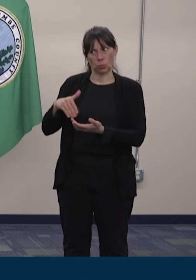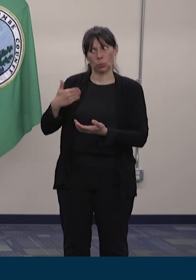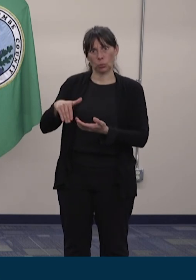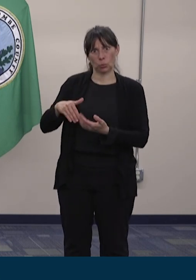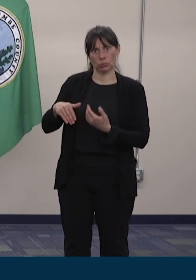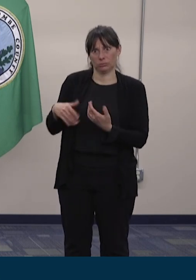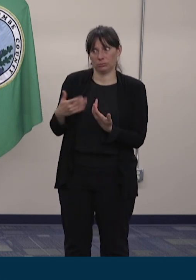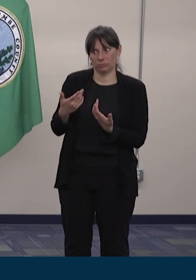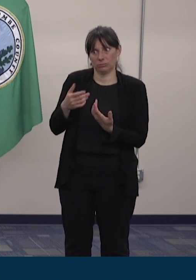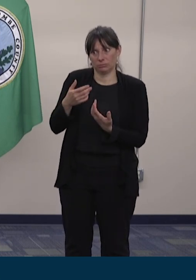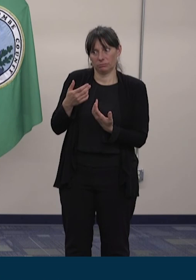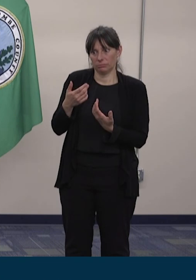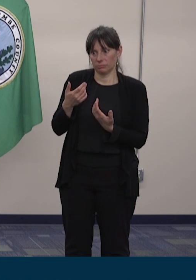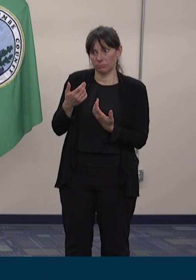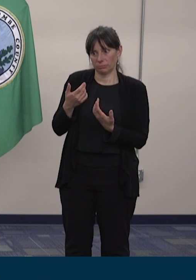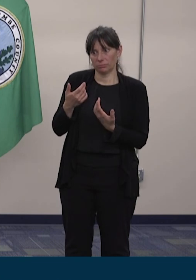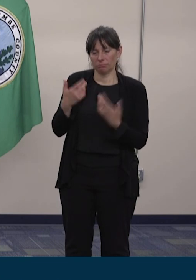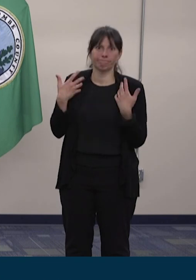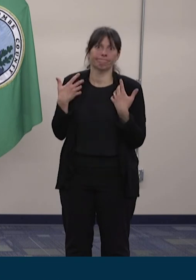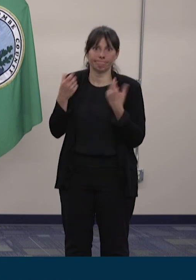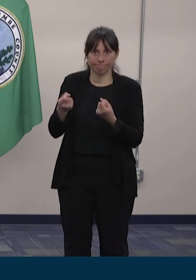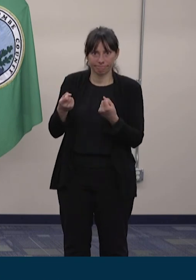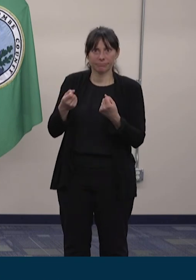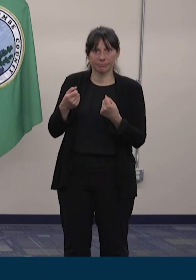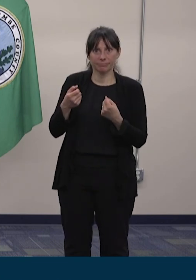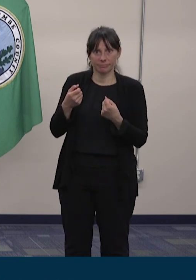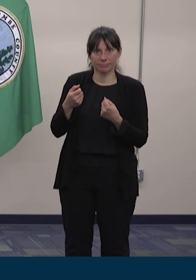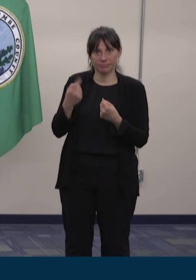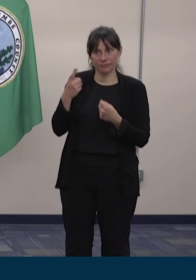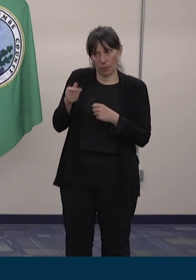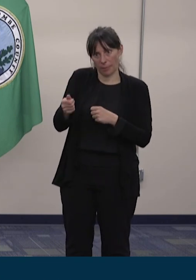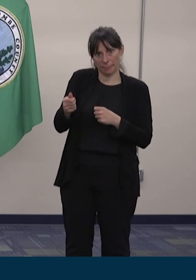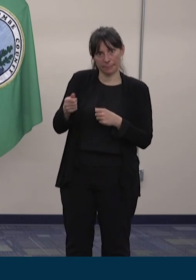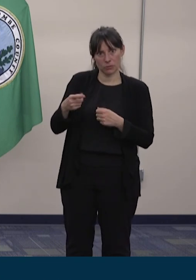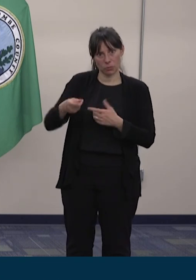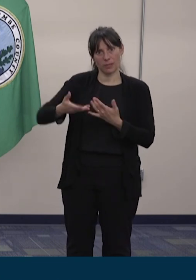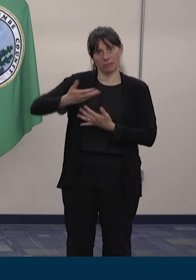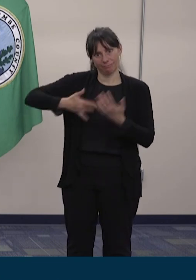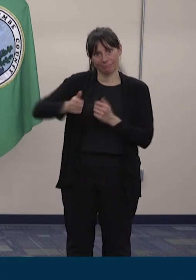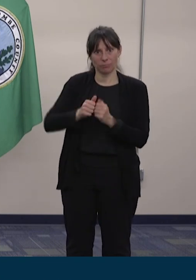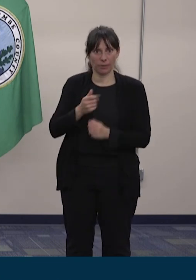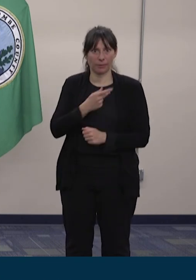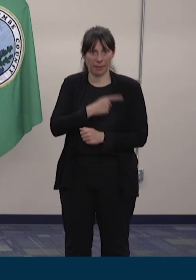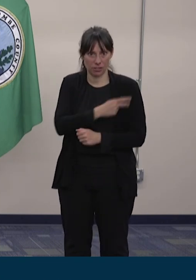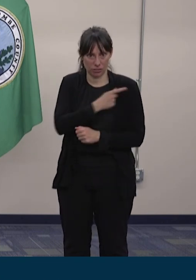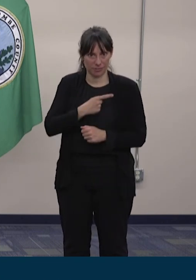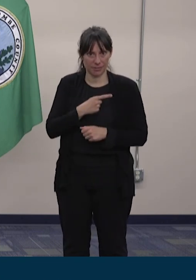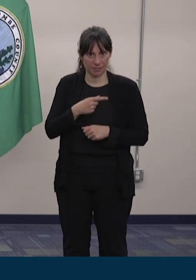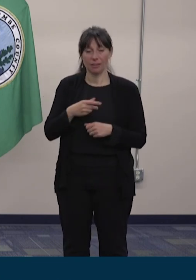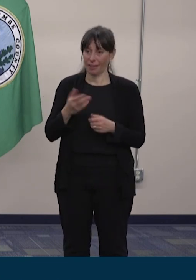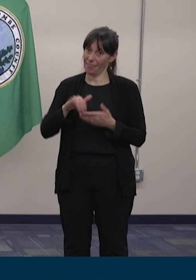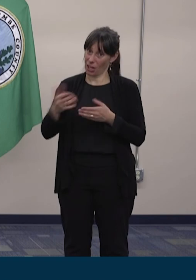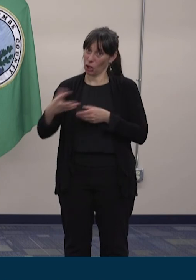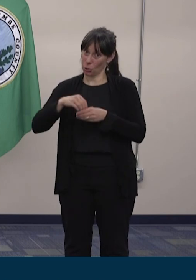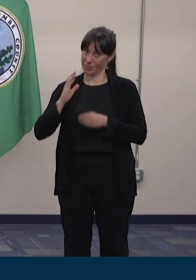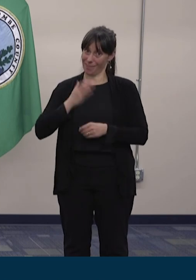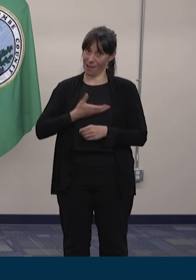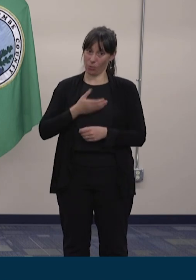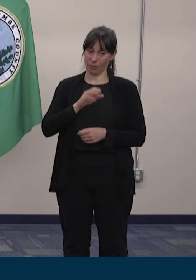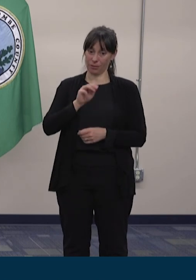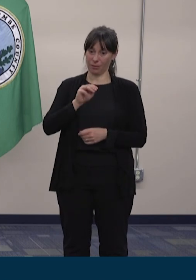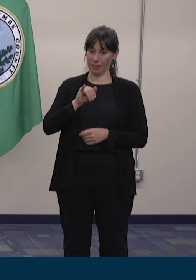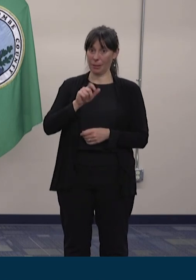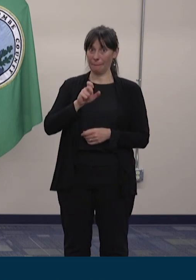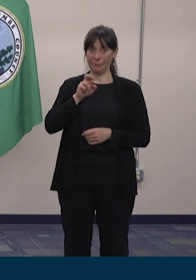the epidemic, and to the frontline staff at all of our healthcare facilities, Mission Health included, the nurses, the environmental